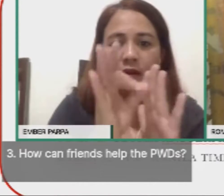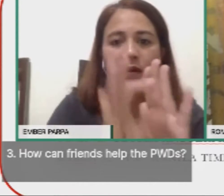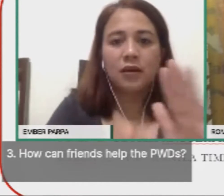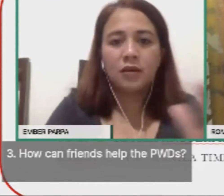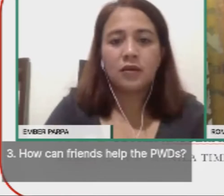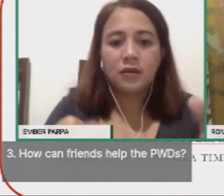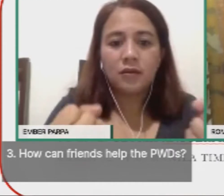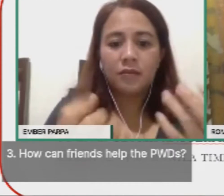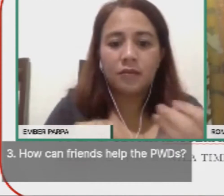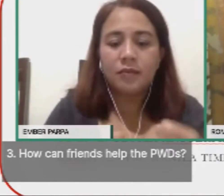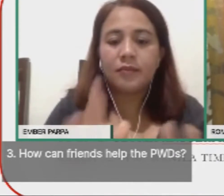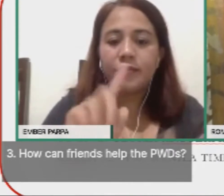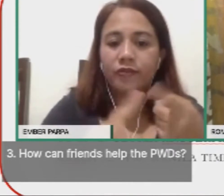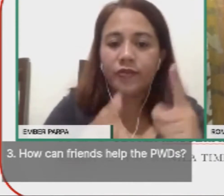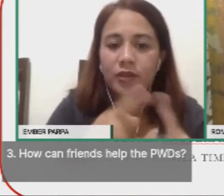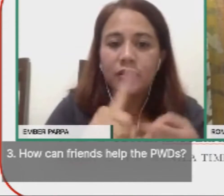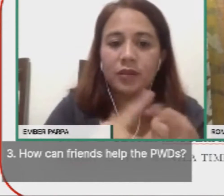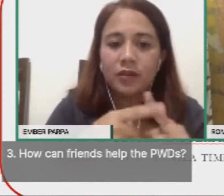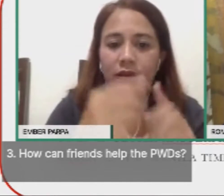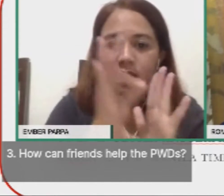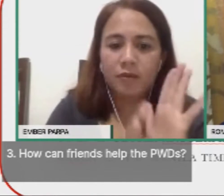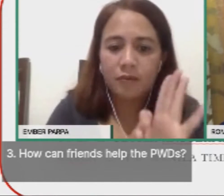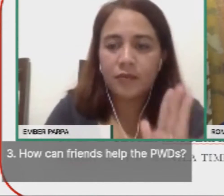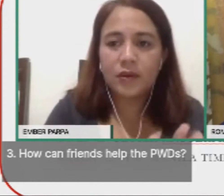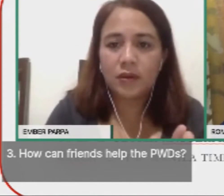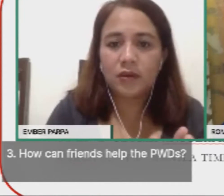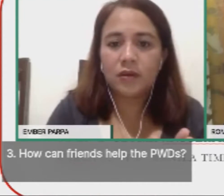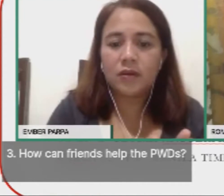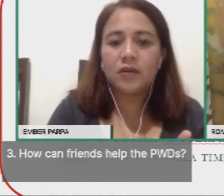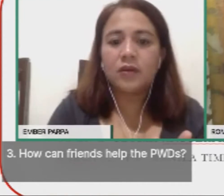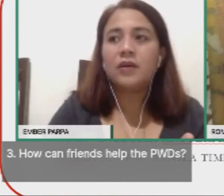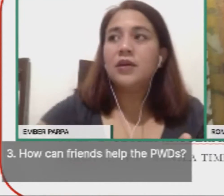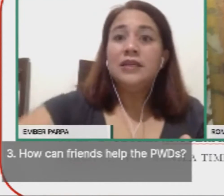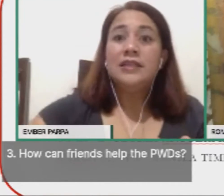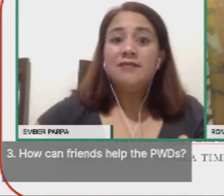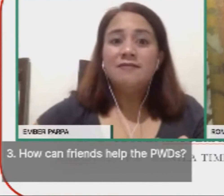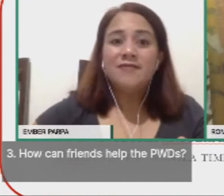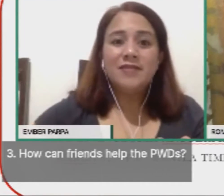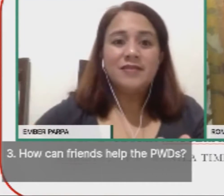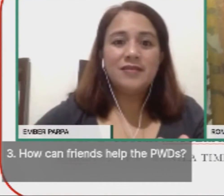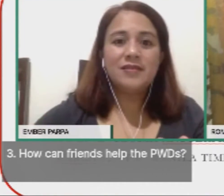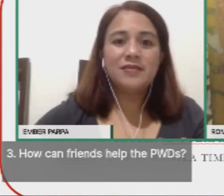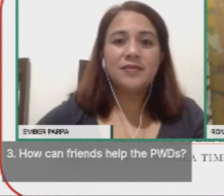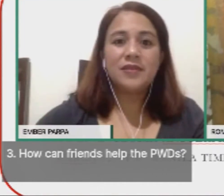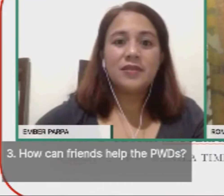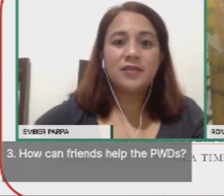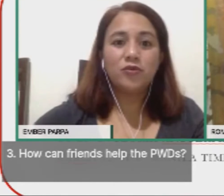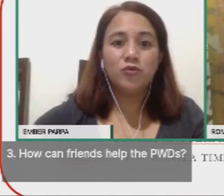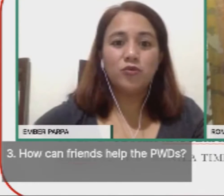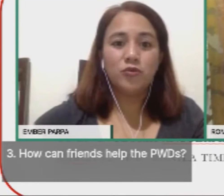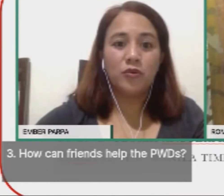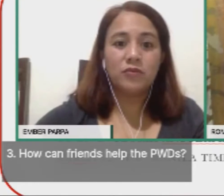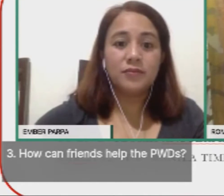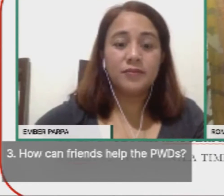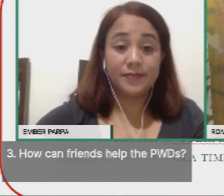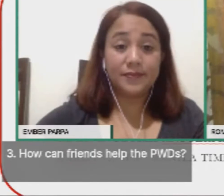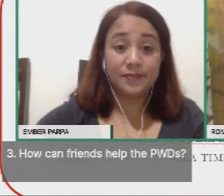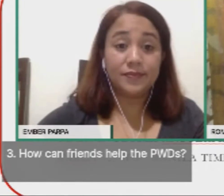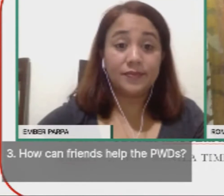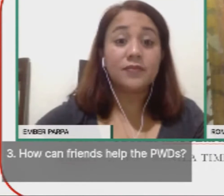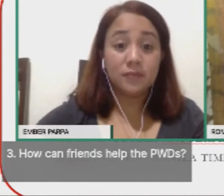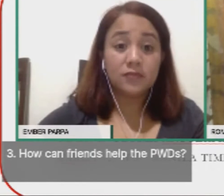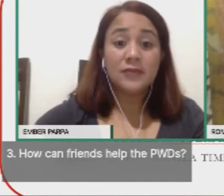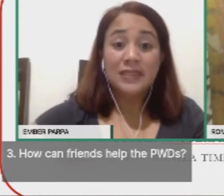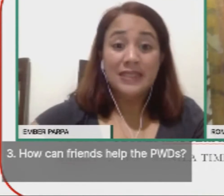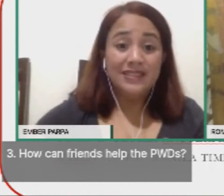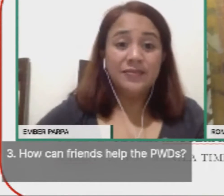friends. It's either, if I were to classify friends, some friends may